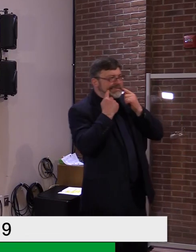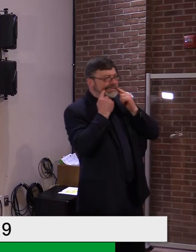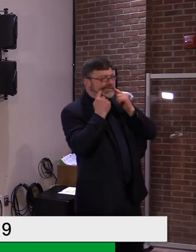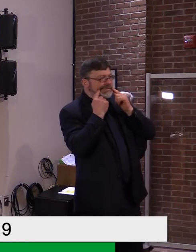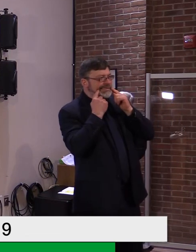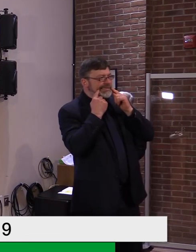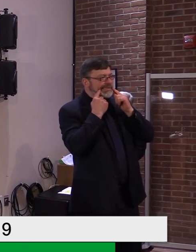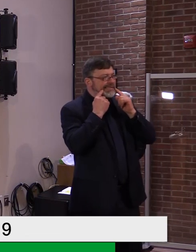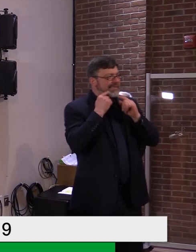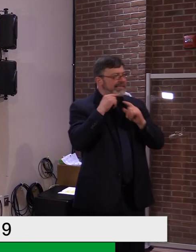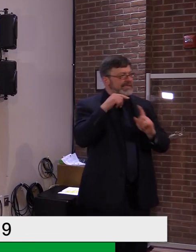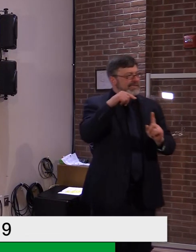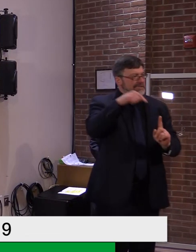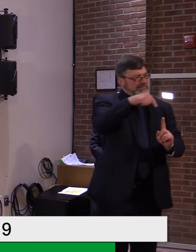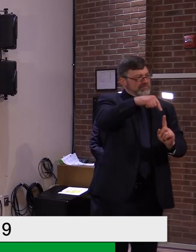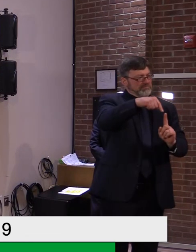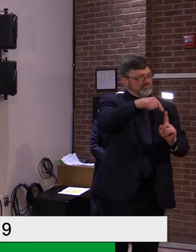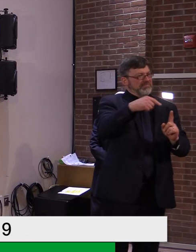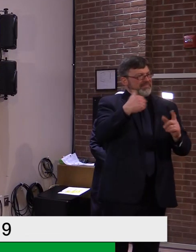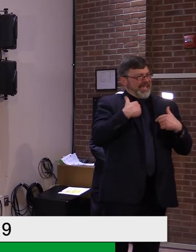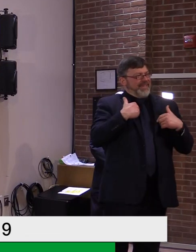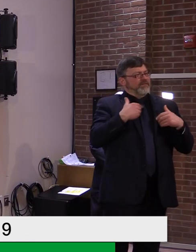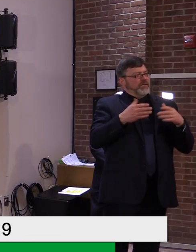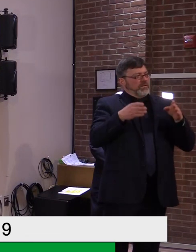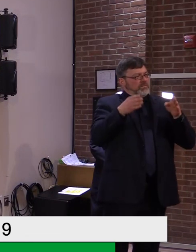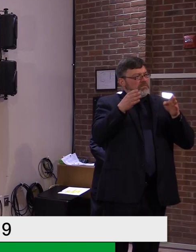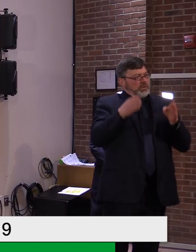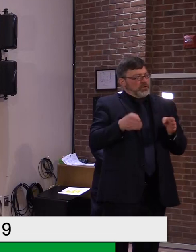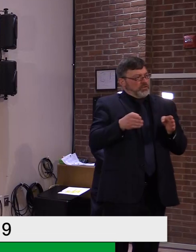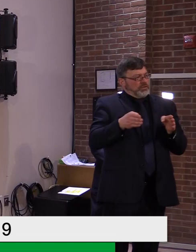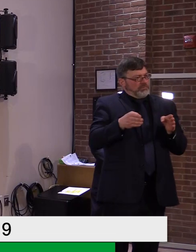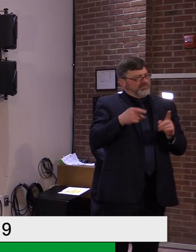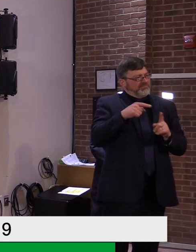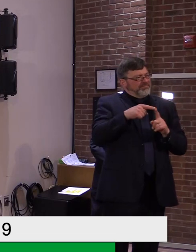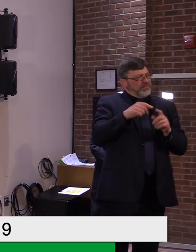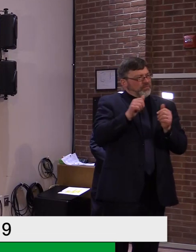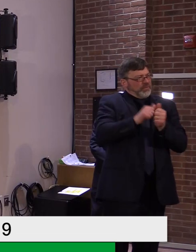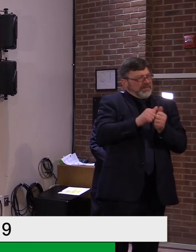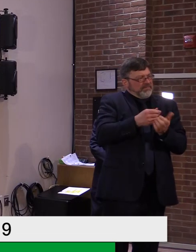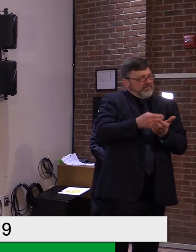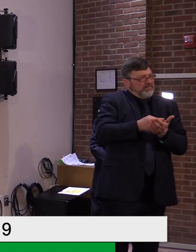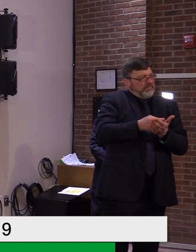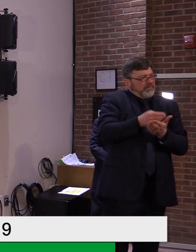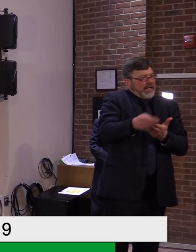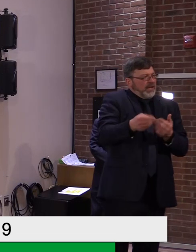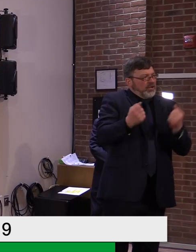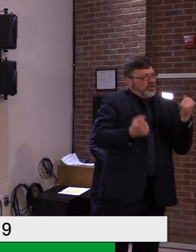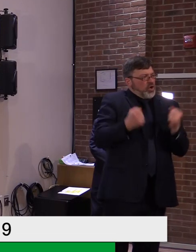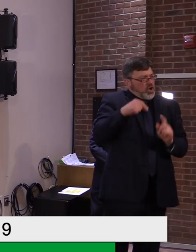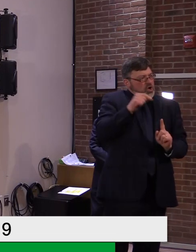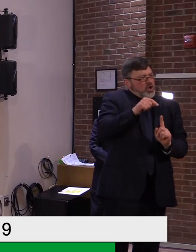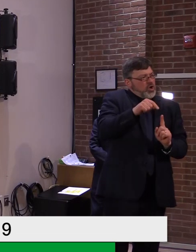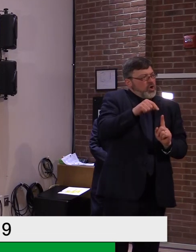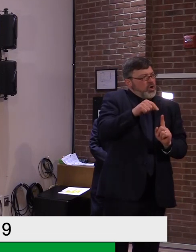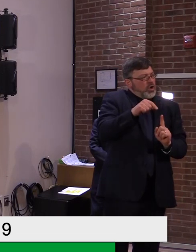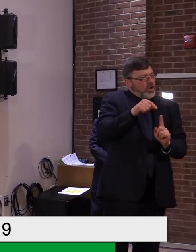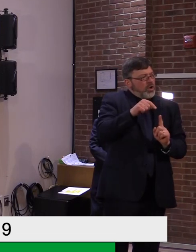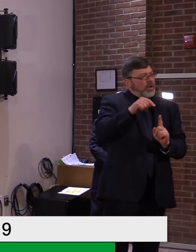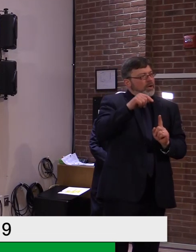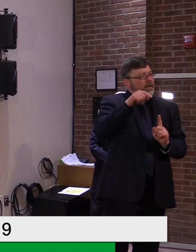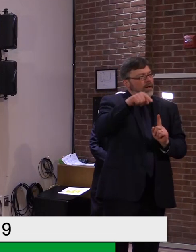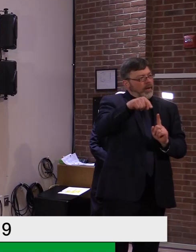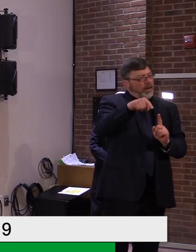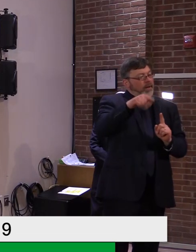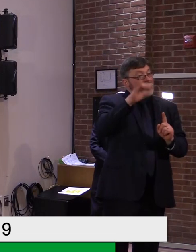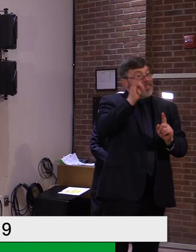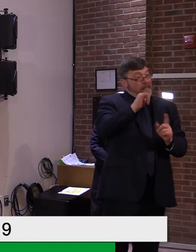vehicle. He said, currently, because of COVID, it is hard to find new vehicles. In